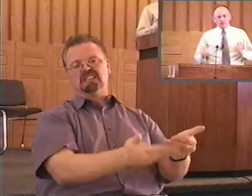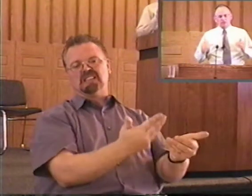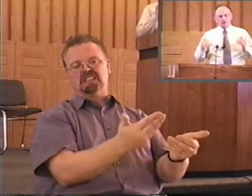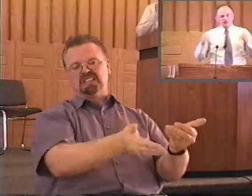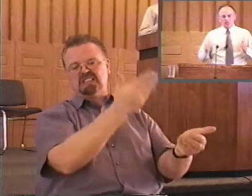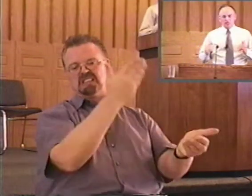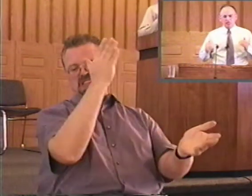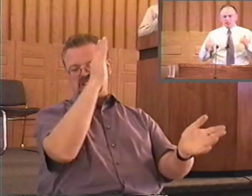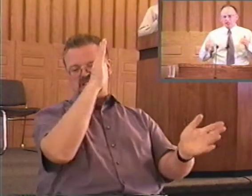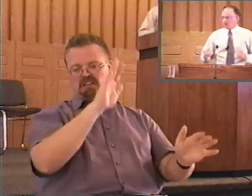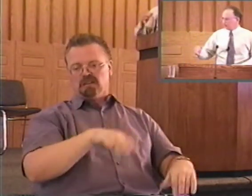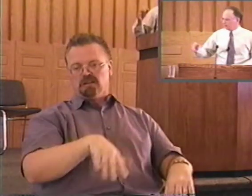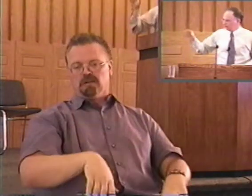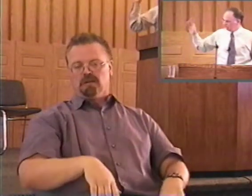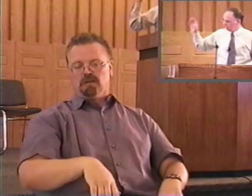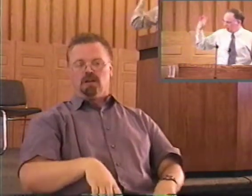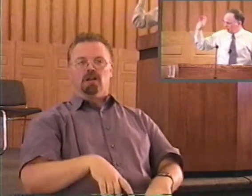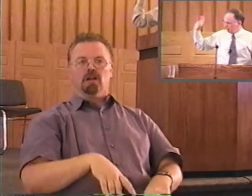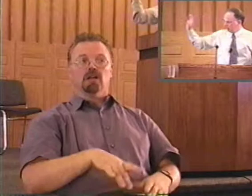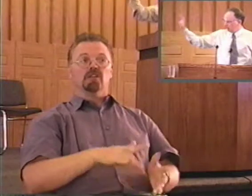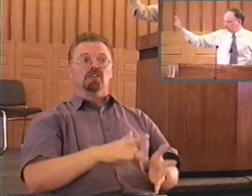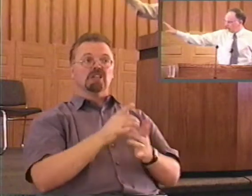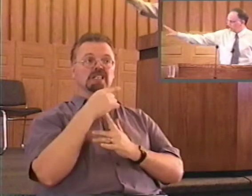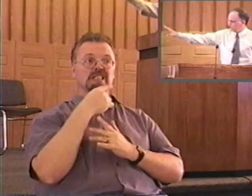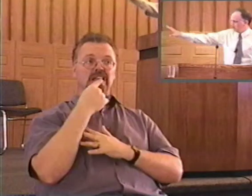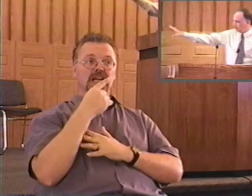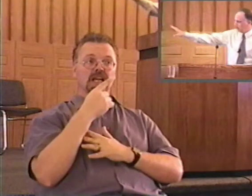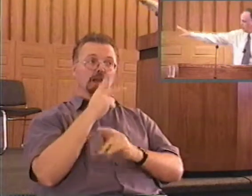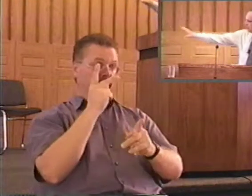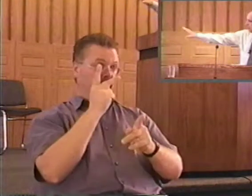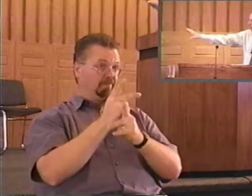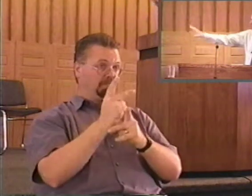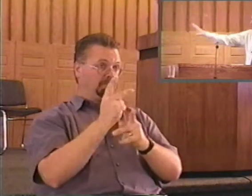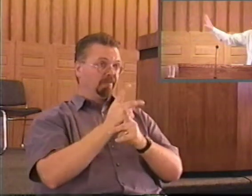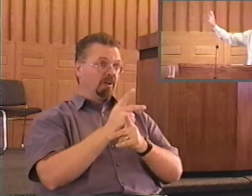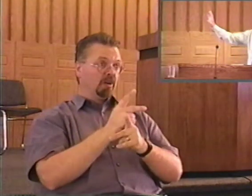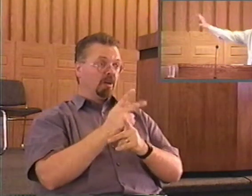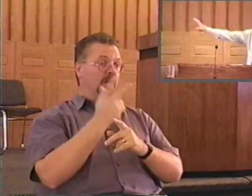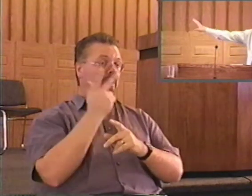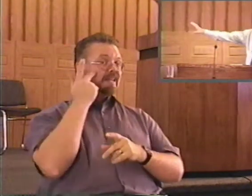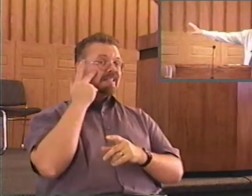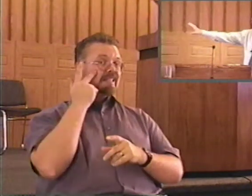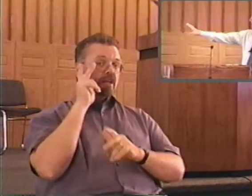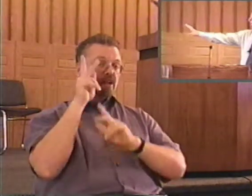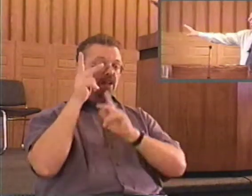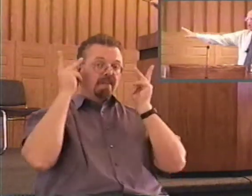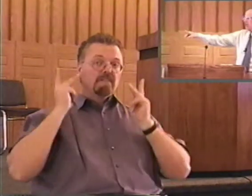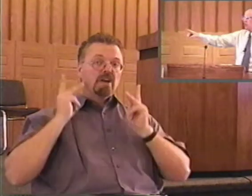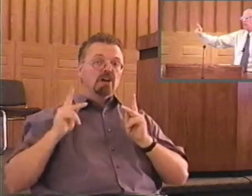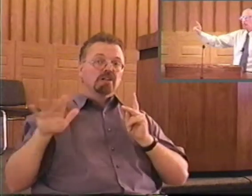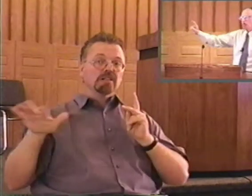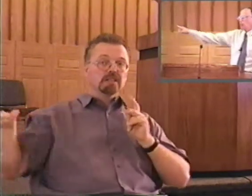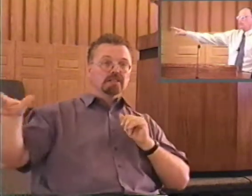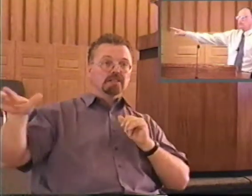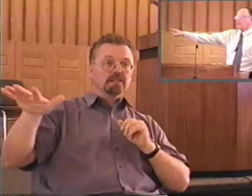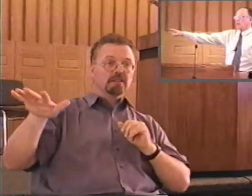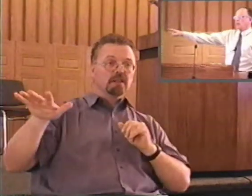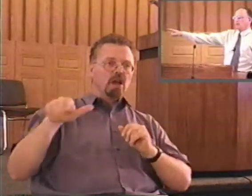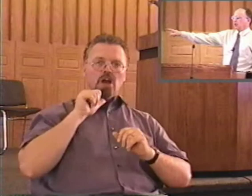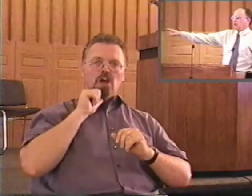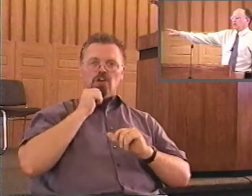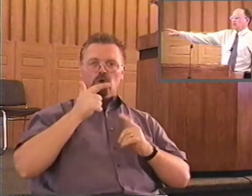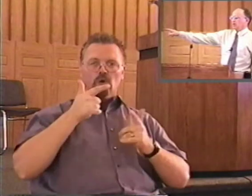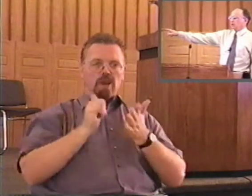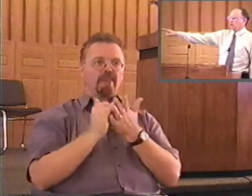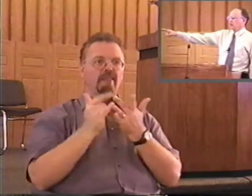what Jesus is saying here is, he says, you see those Pharisees there? You see those many saying, don't let